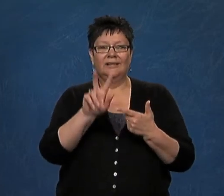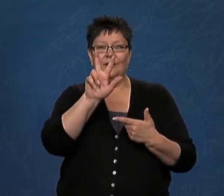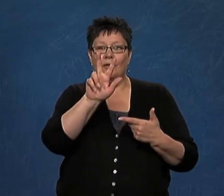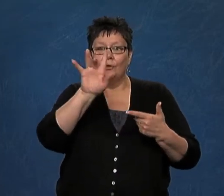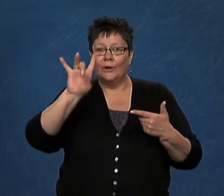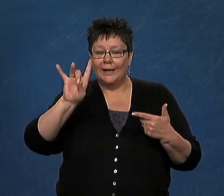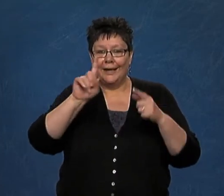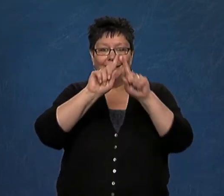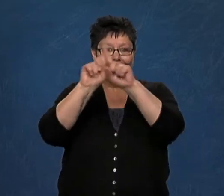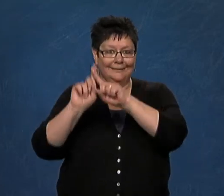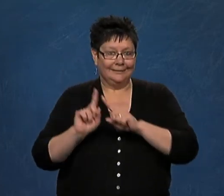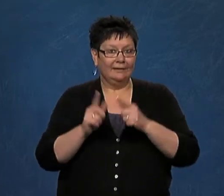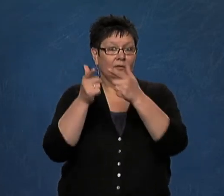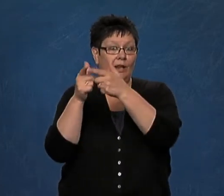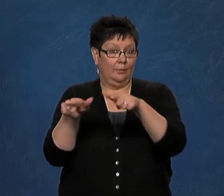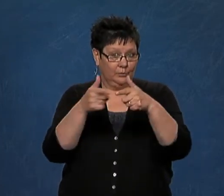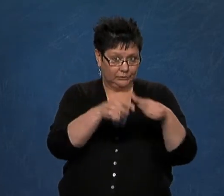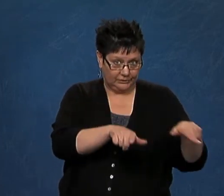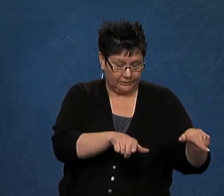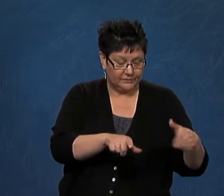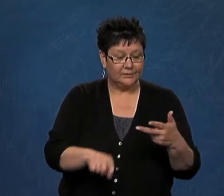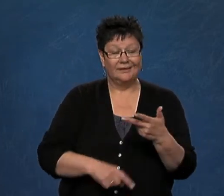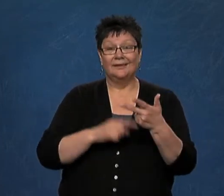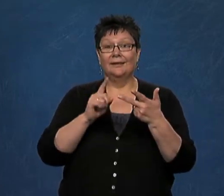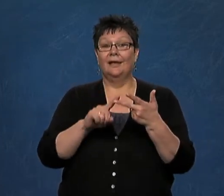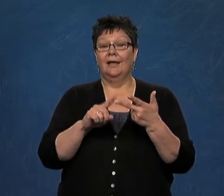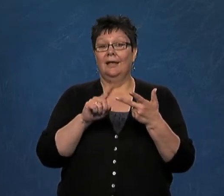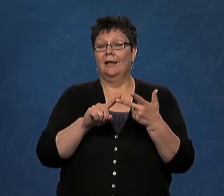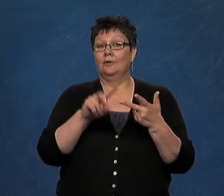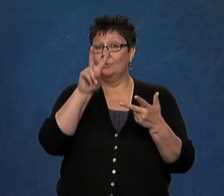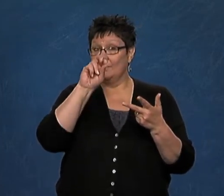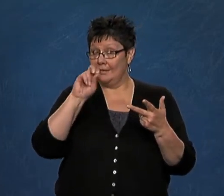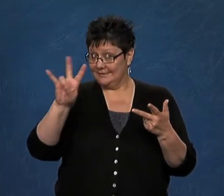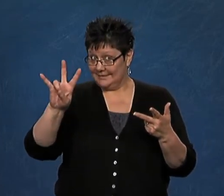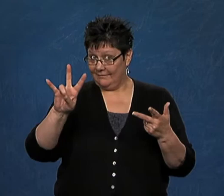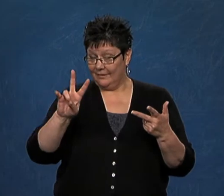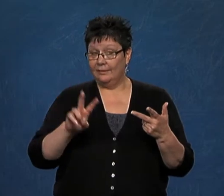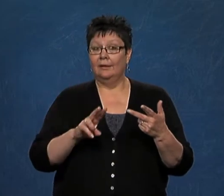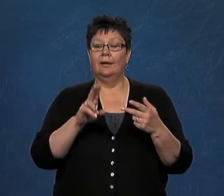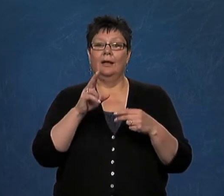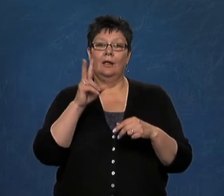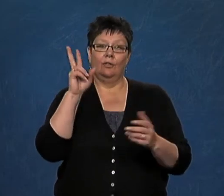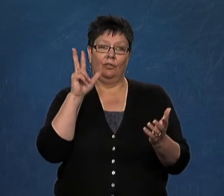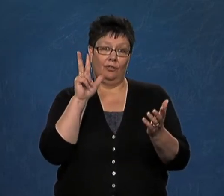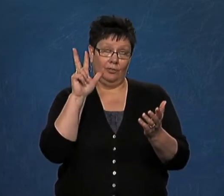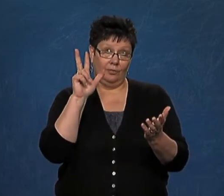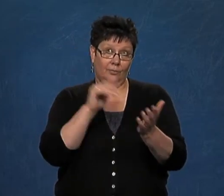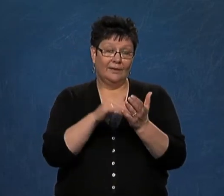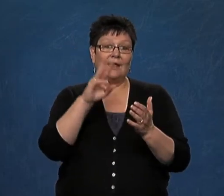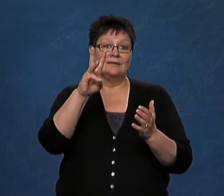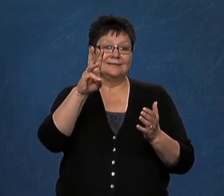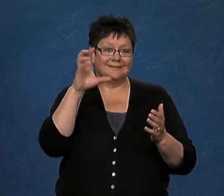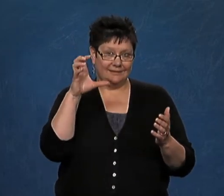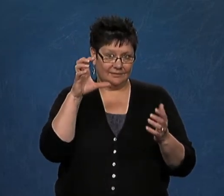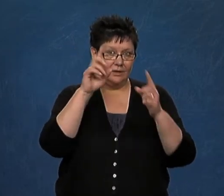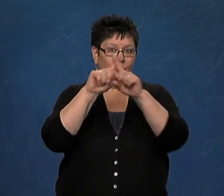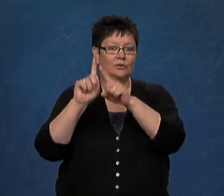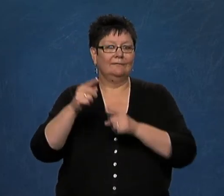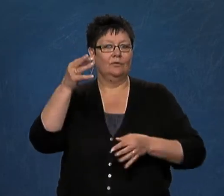this particular program in 38 different languages. Now, in 2007,